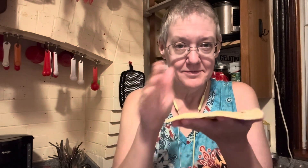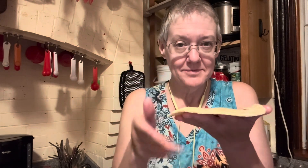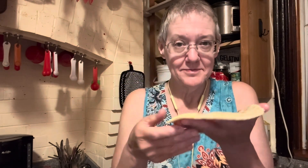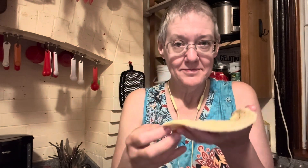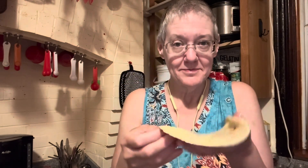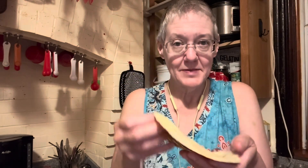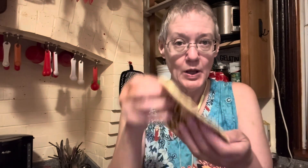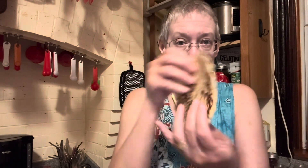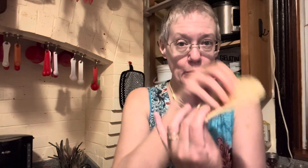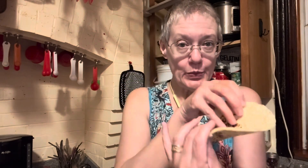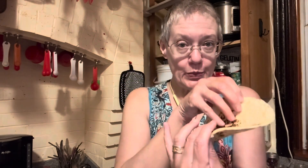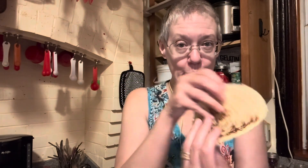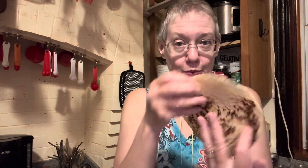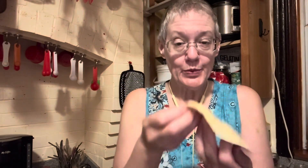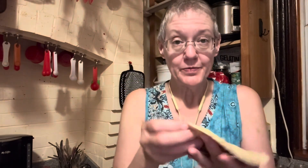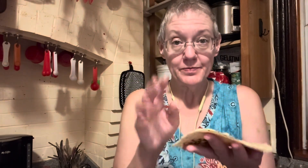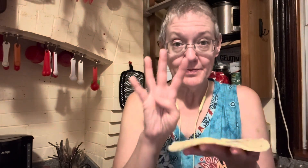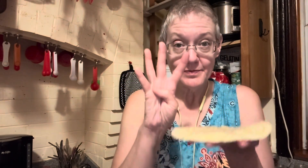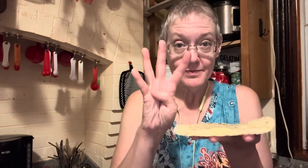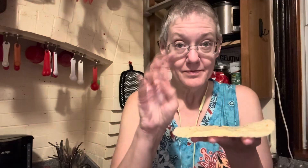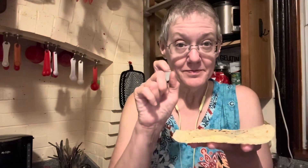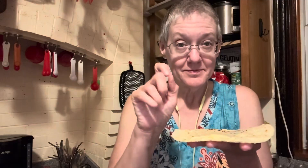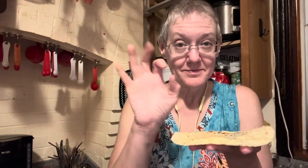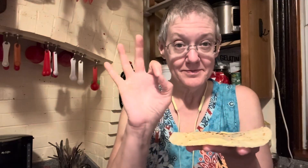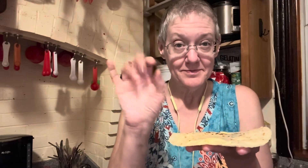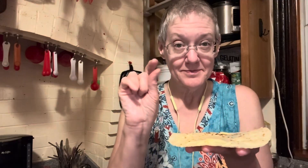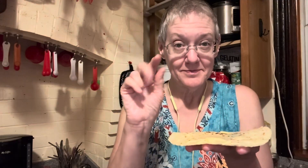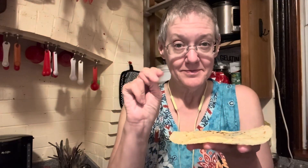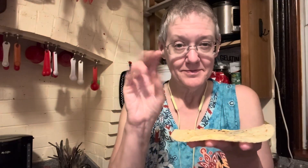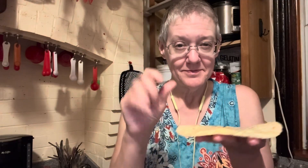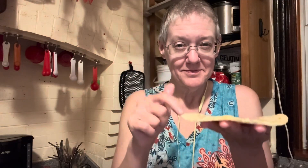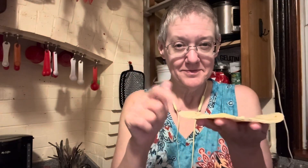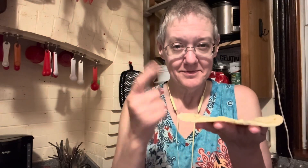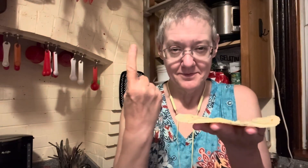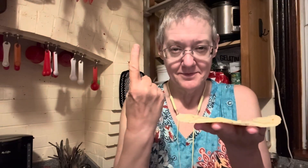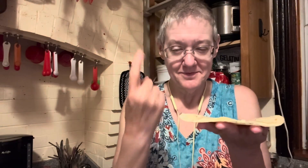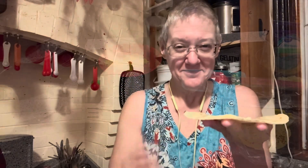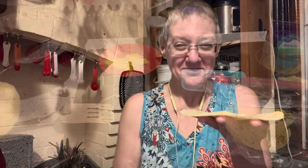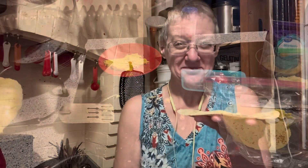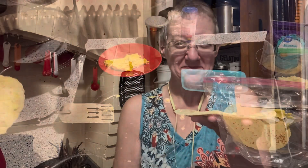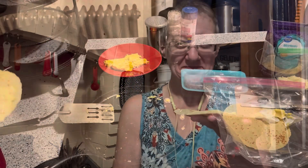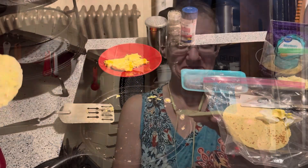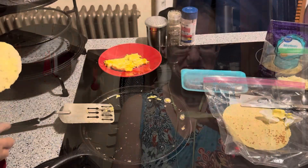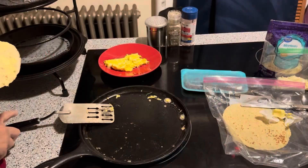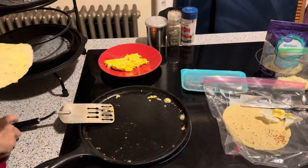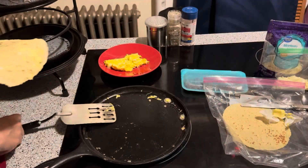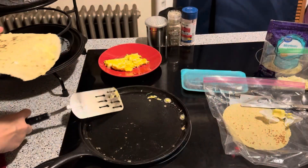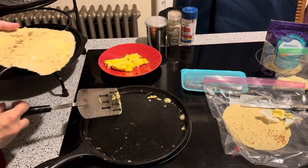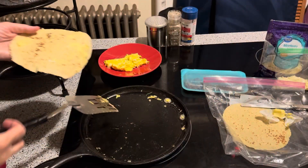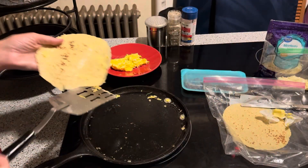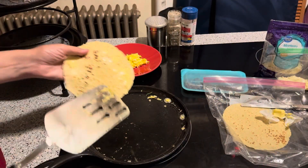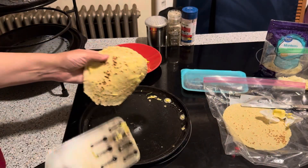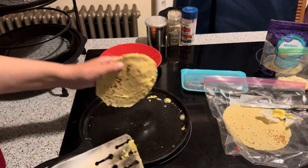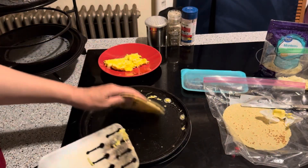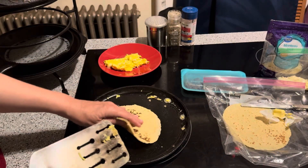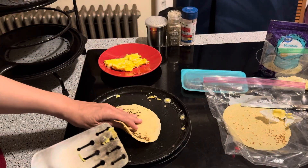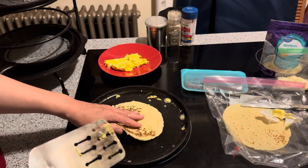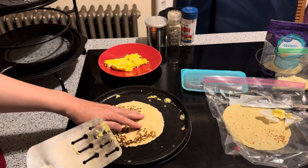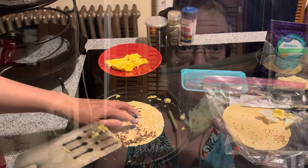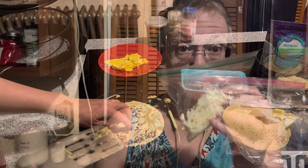going to put 1/4 of a tablespoon of butter on one side. This is 4.9 grams of net carbs for one